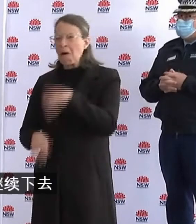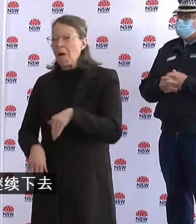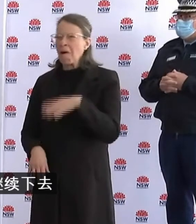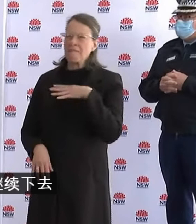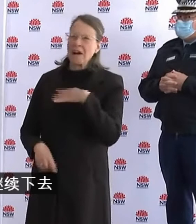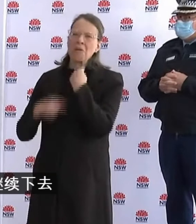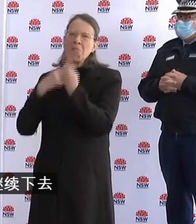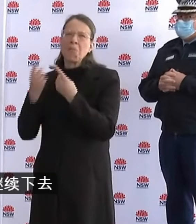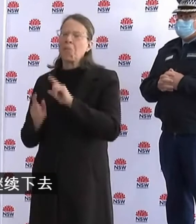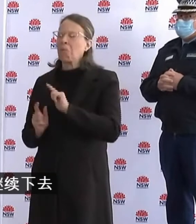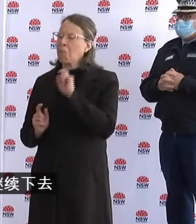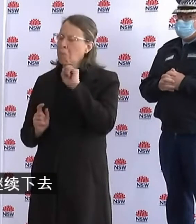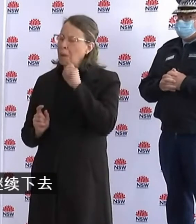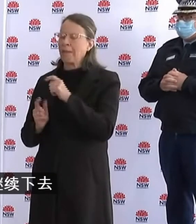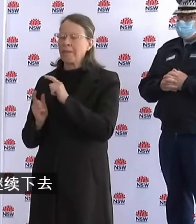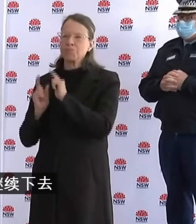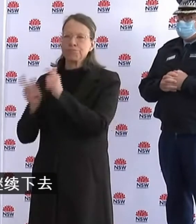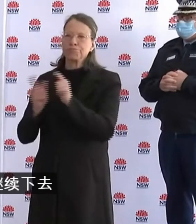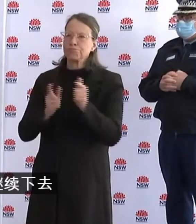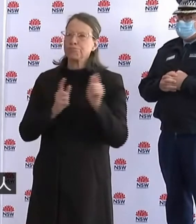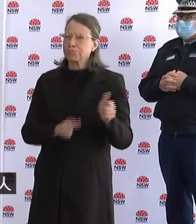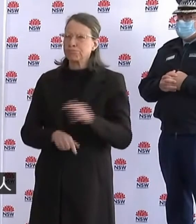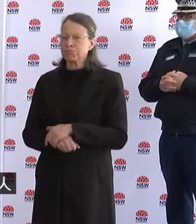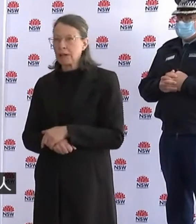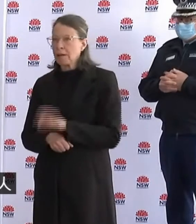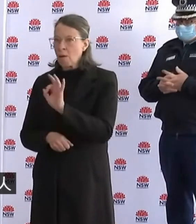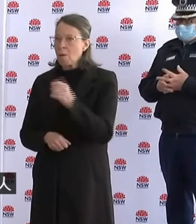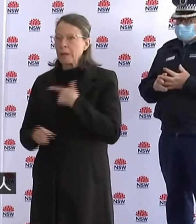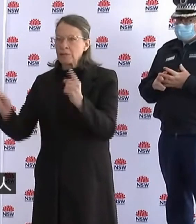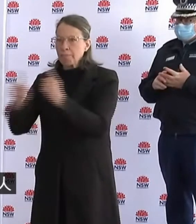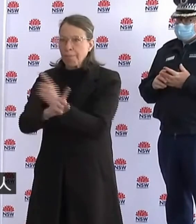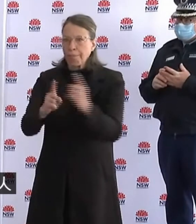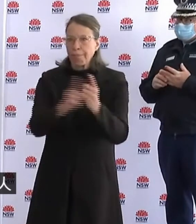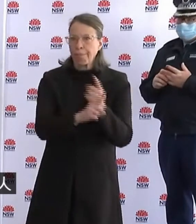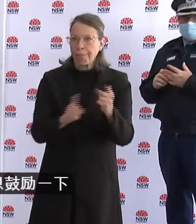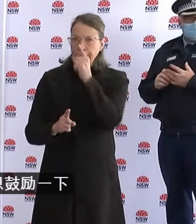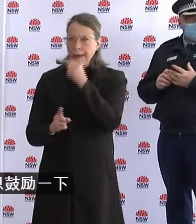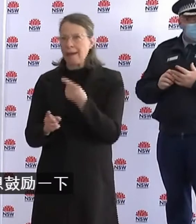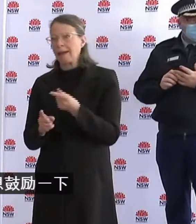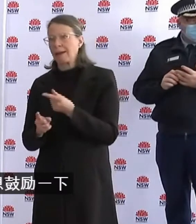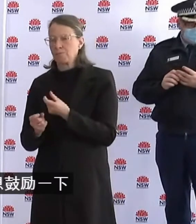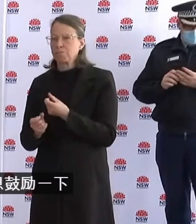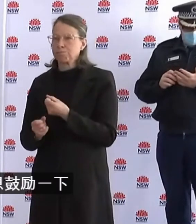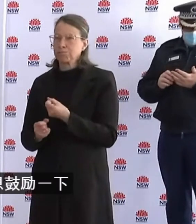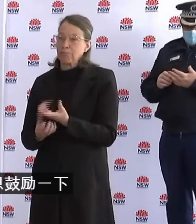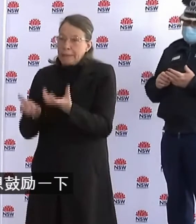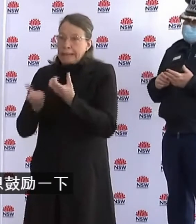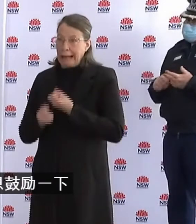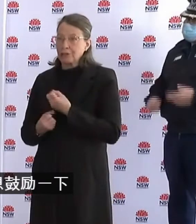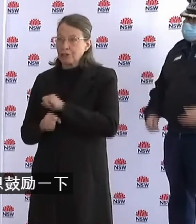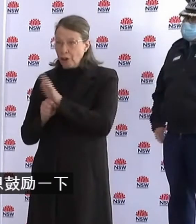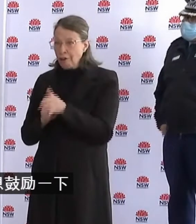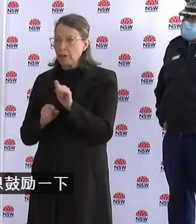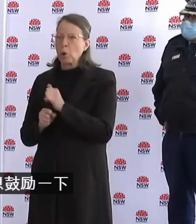and spread it, and we just can't have that continue. So thank you to everybody who's come forward and got tested. That is very positive, and I